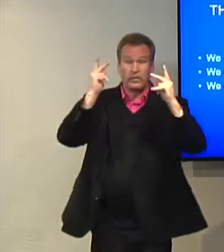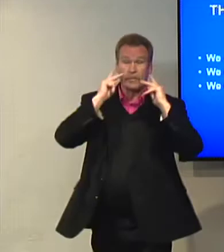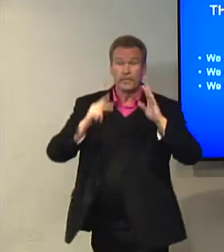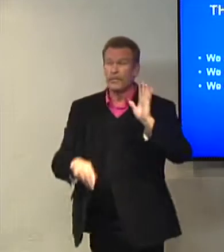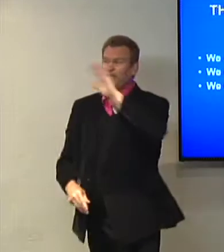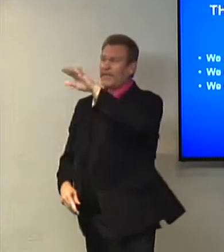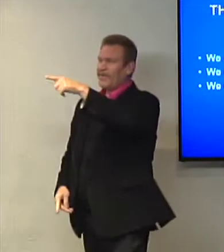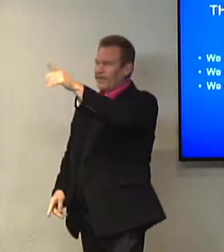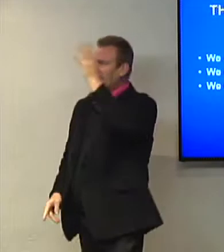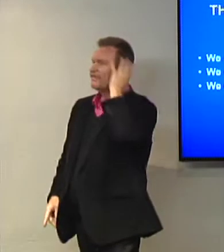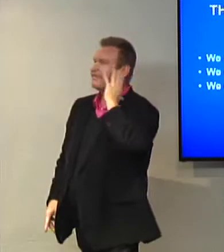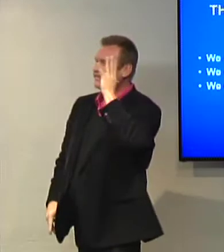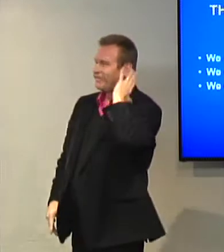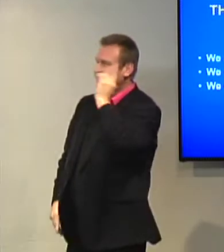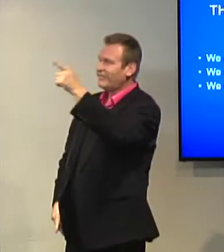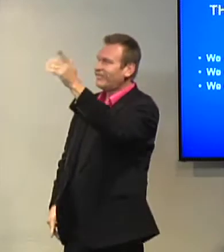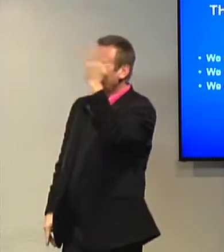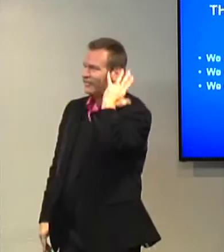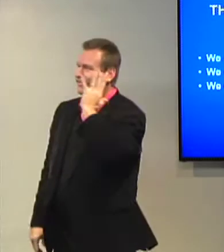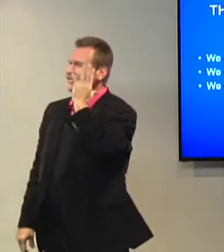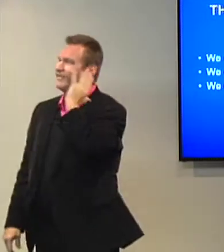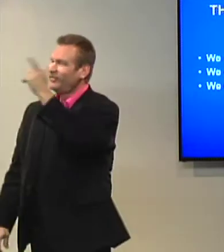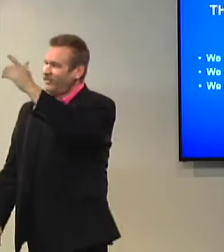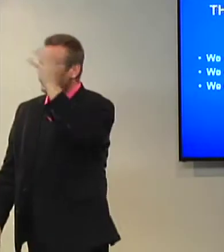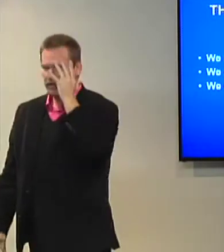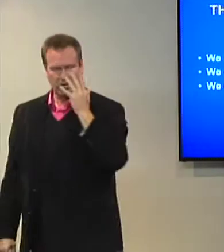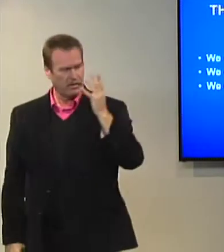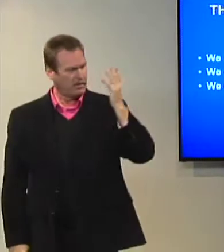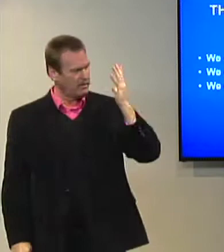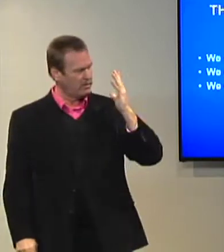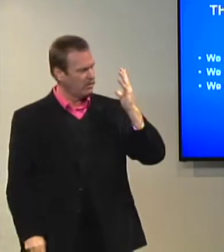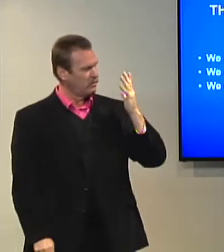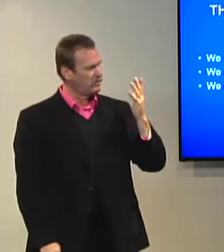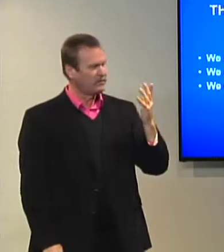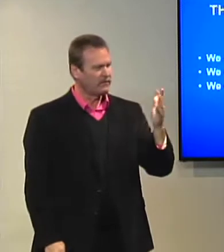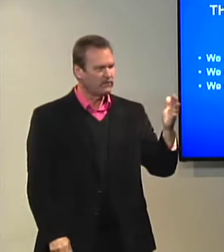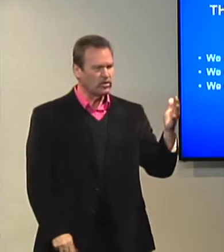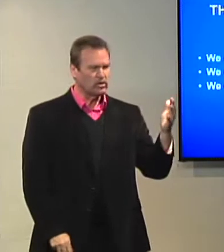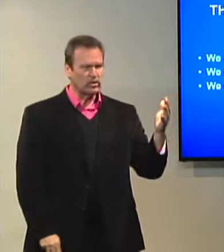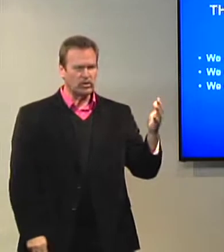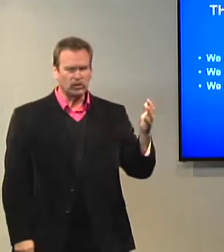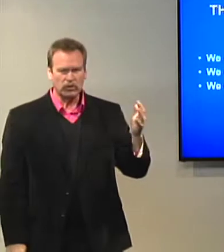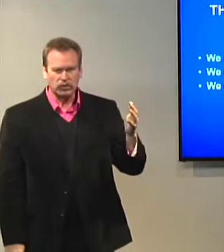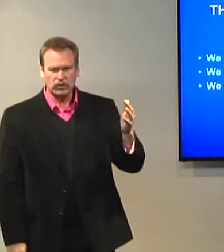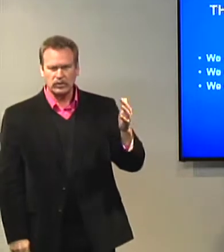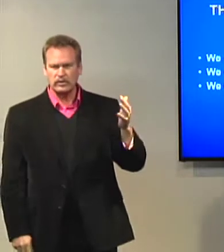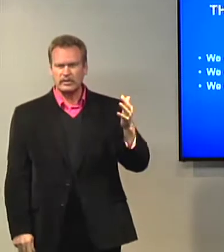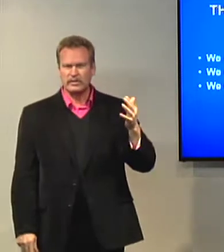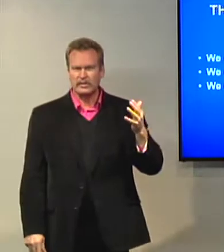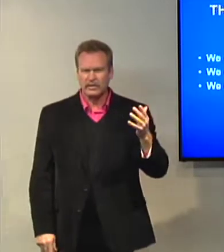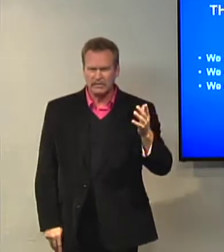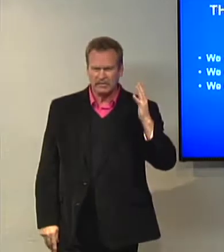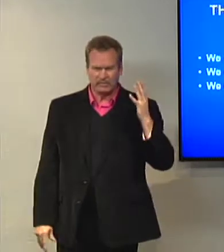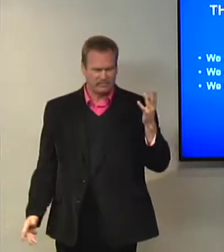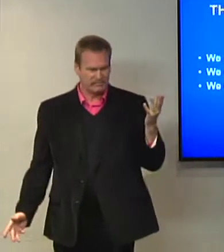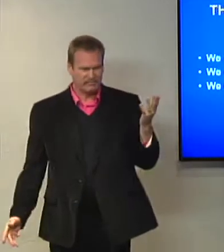of going. But you know, a lot of people will say, you know, way in the back, I knew them in the past. I knew what they did back